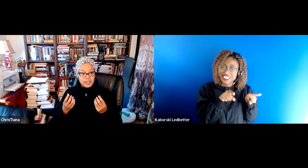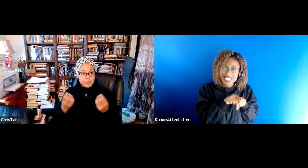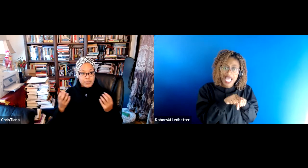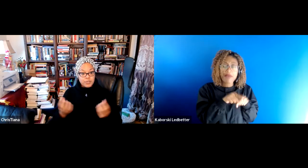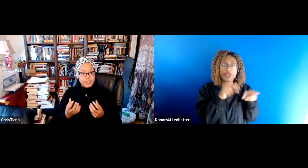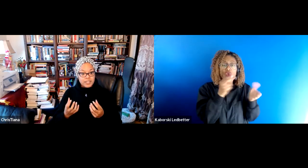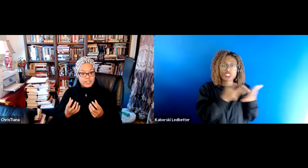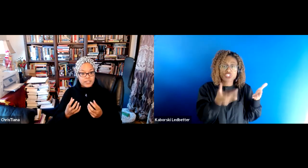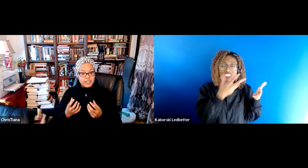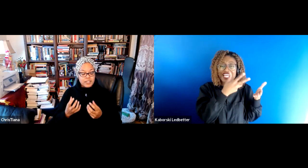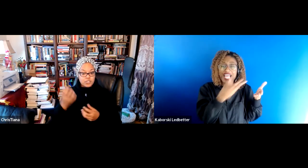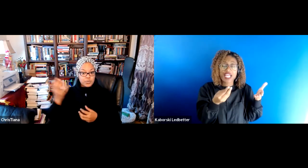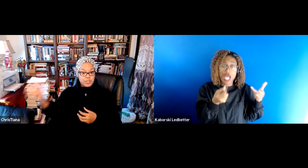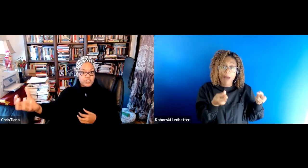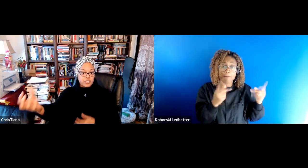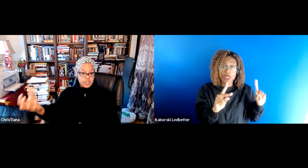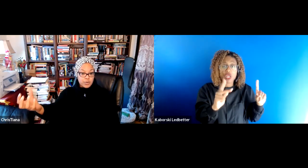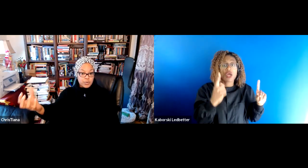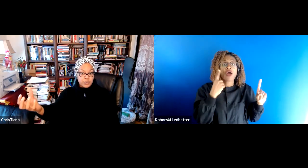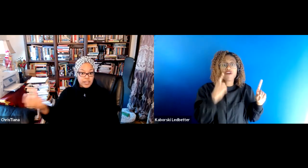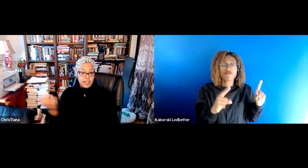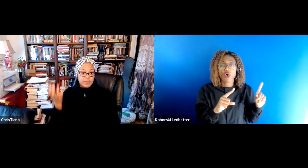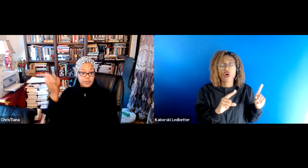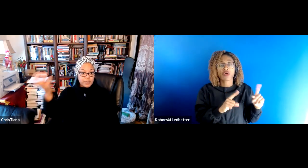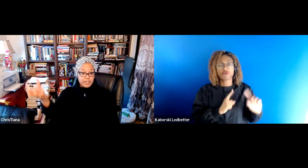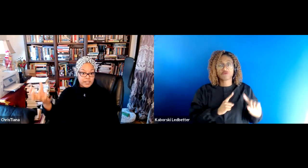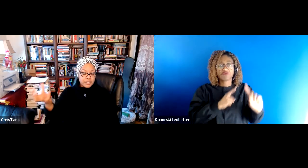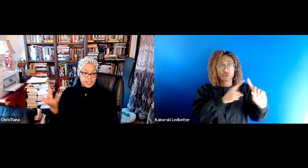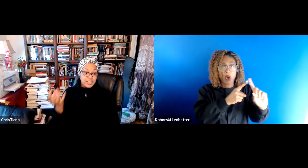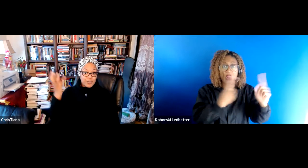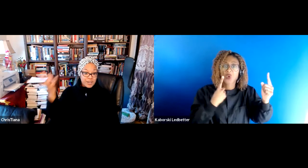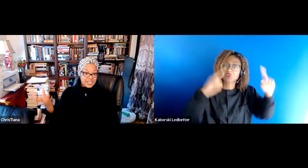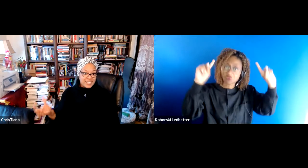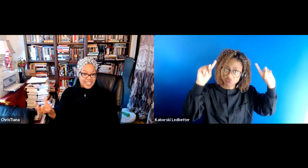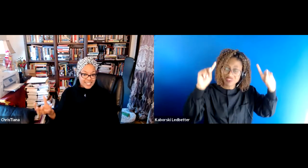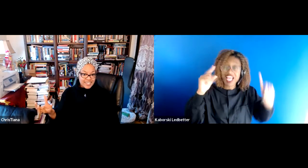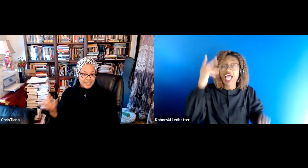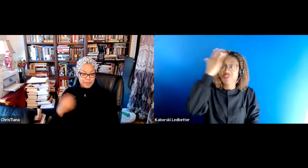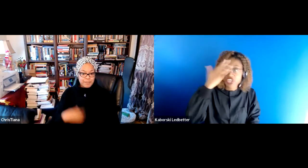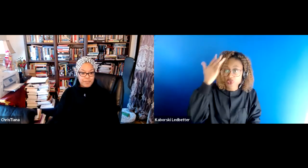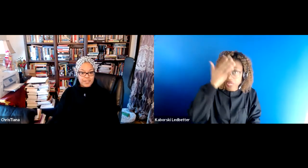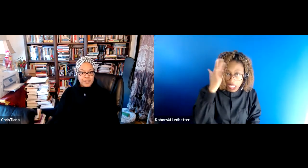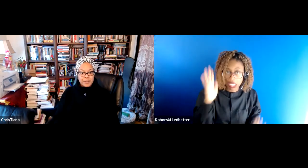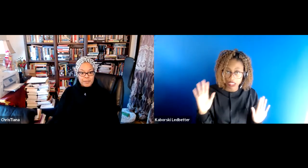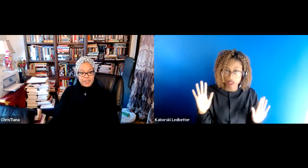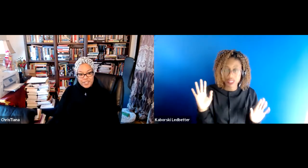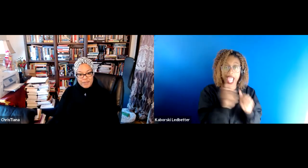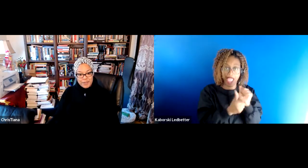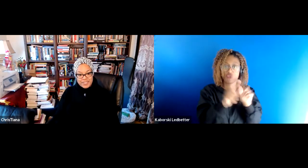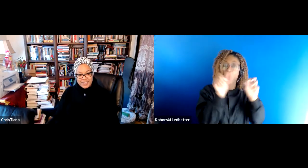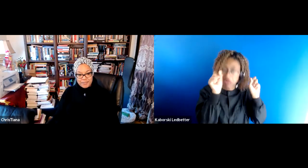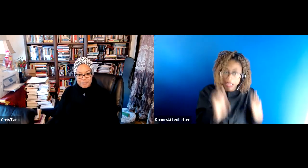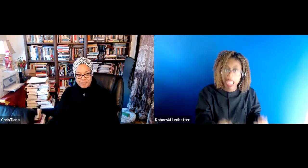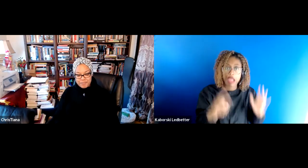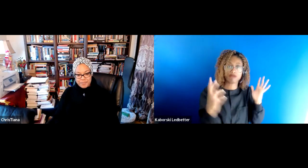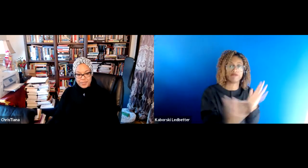and opportunities to reach a goal that everyone theoretically can attain. But let's talk about